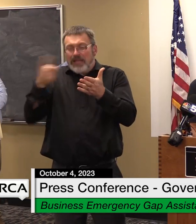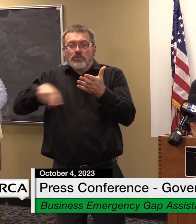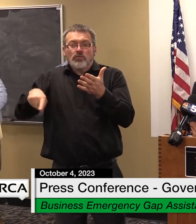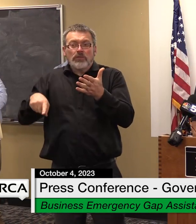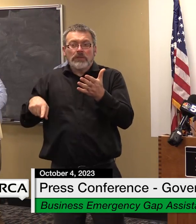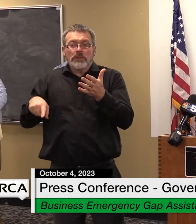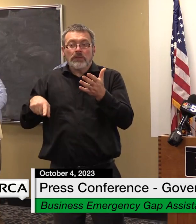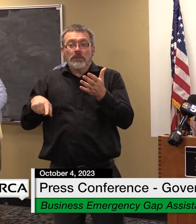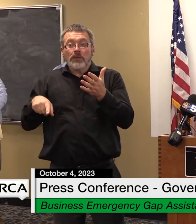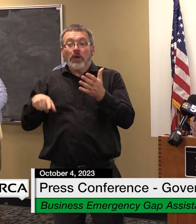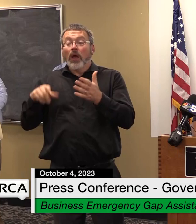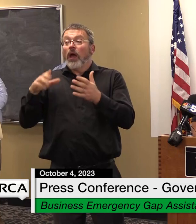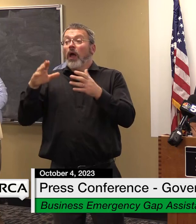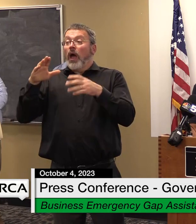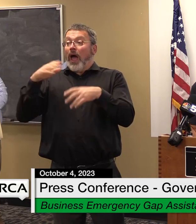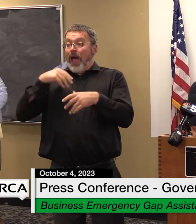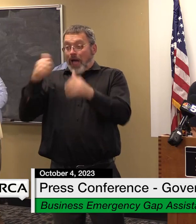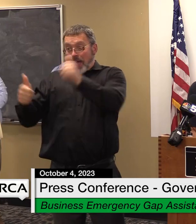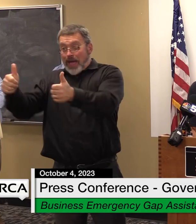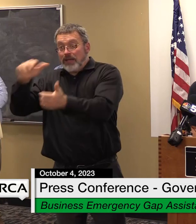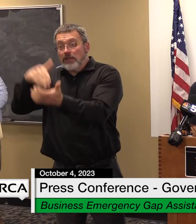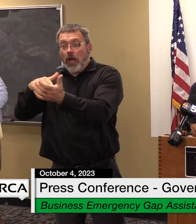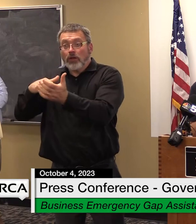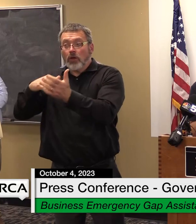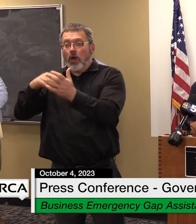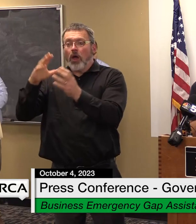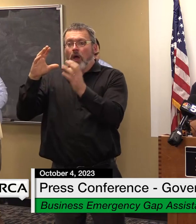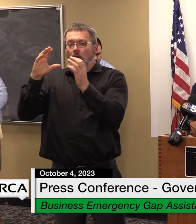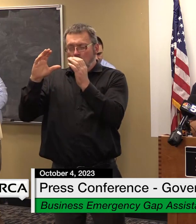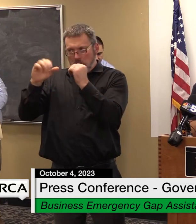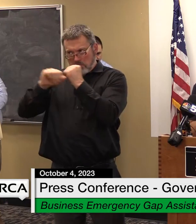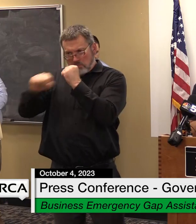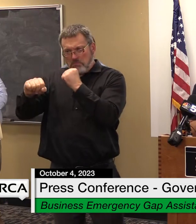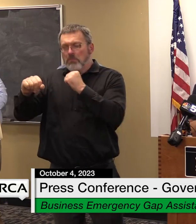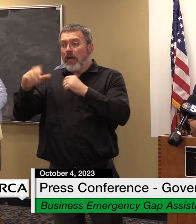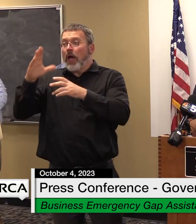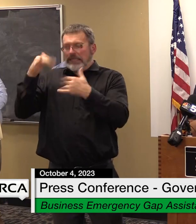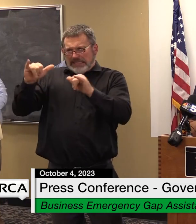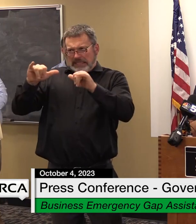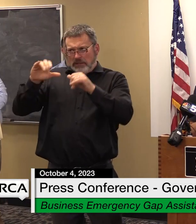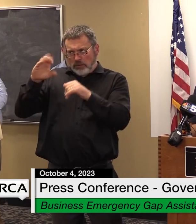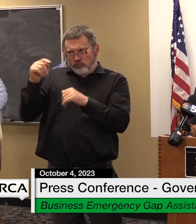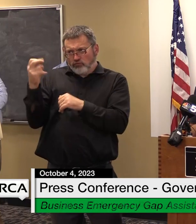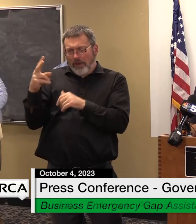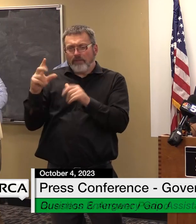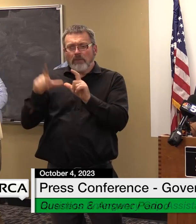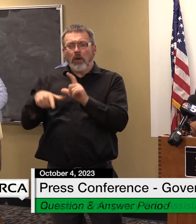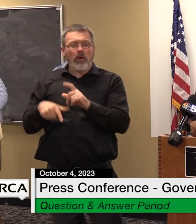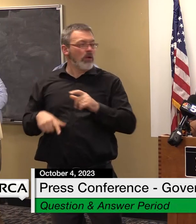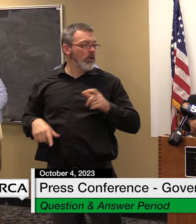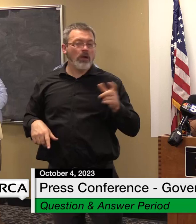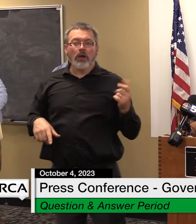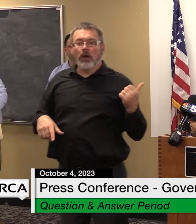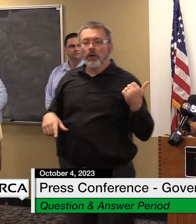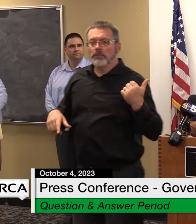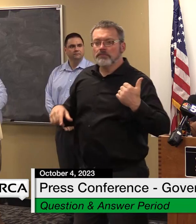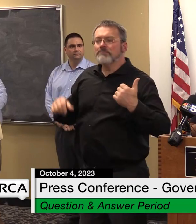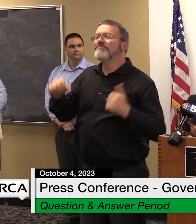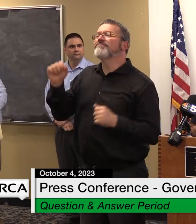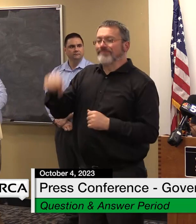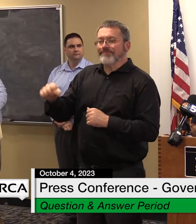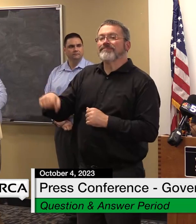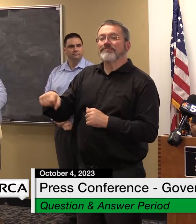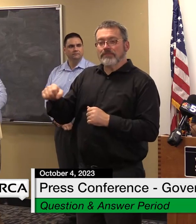but that's yes, still we are. Deadline. Yep. Okay. And if somebody misses that deadline, mm-hmm. and there's